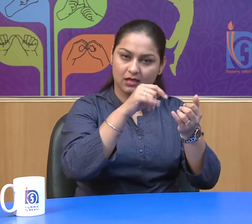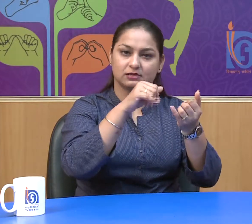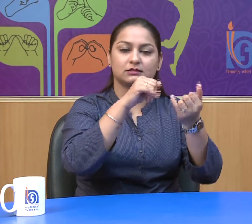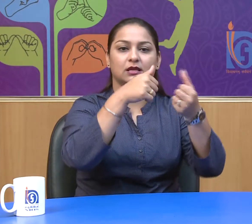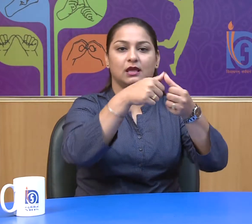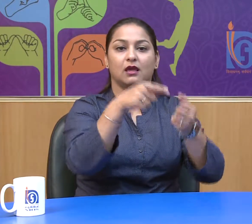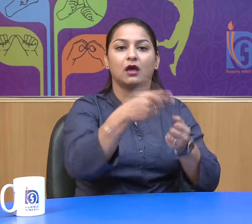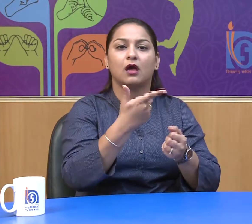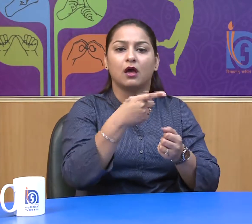was a cobbler,